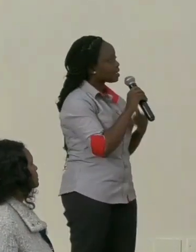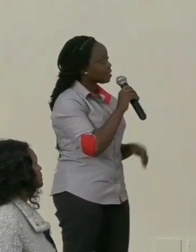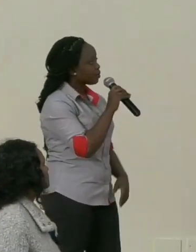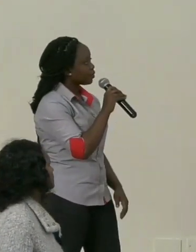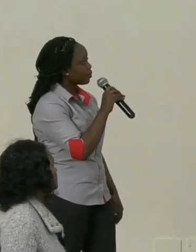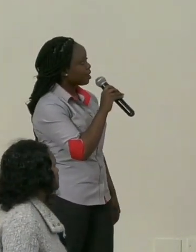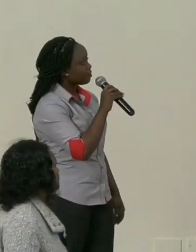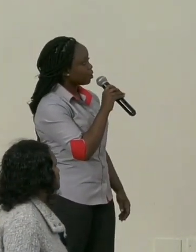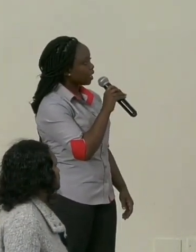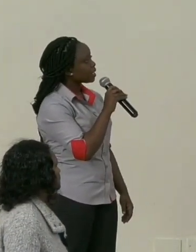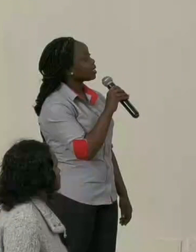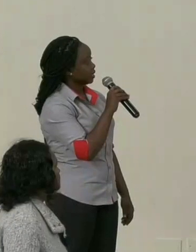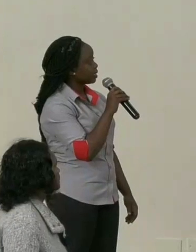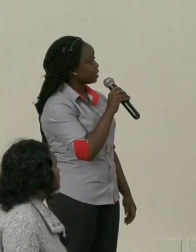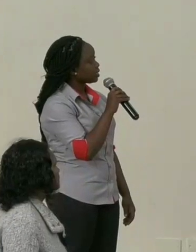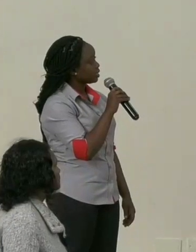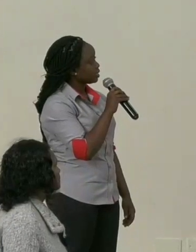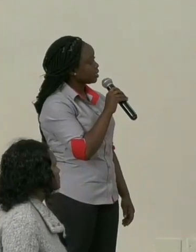For example, you have your own land,